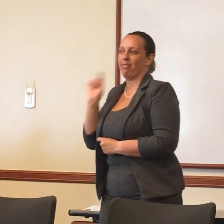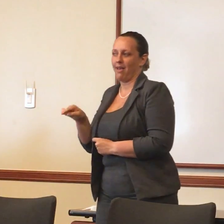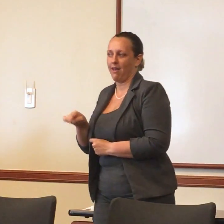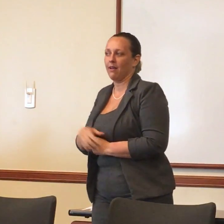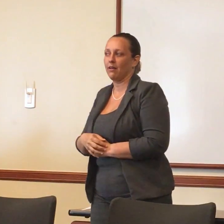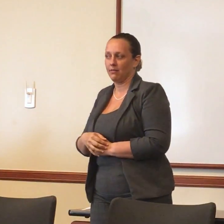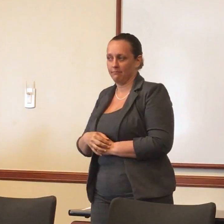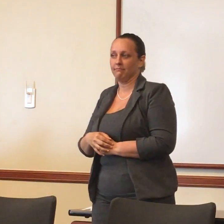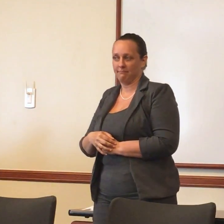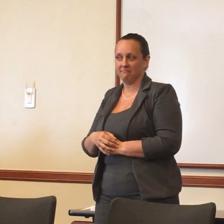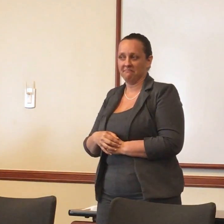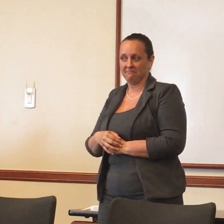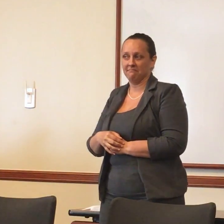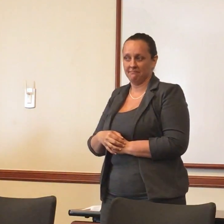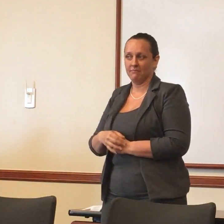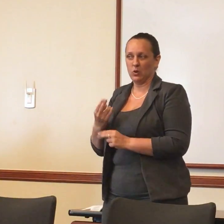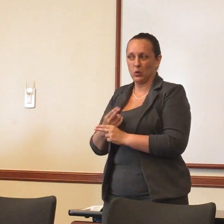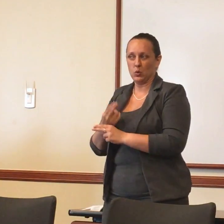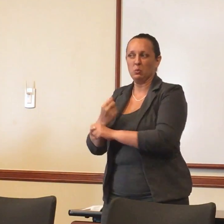use.